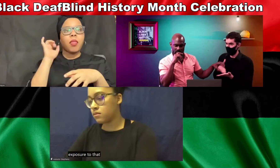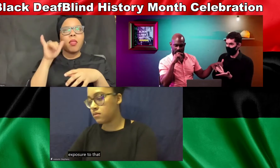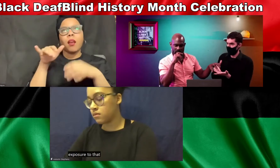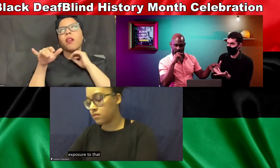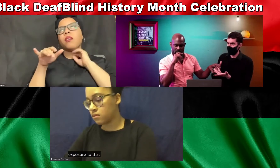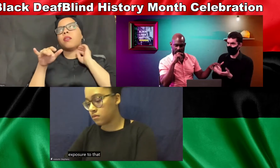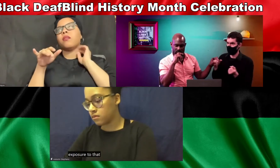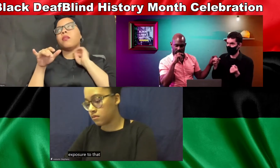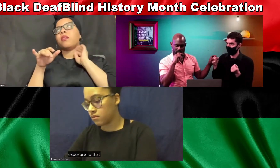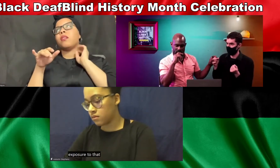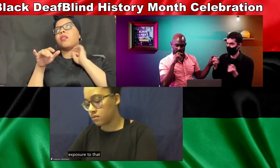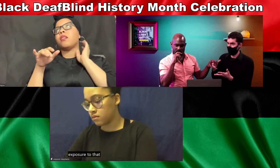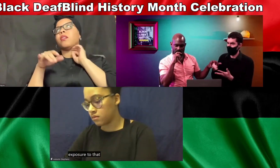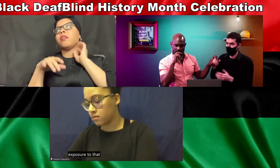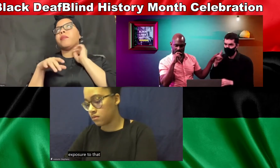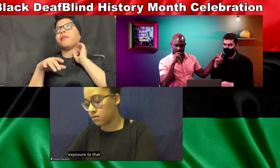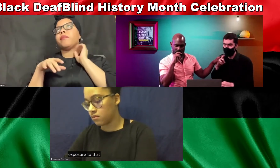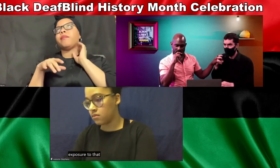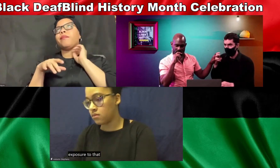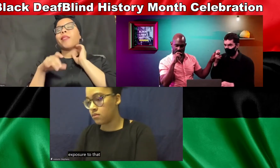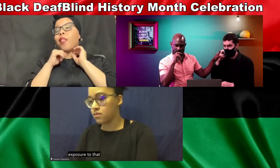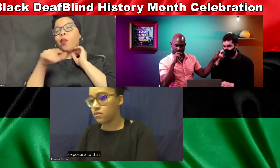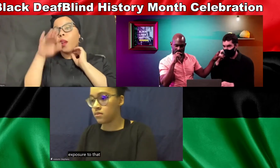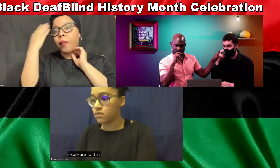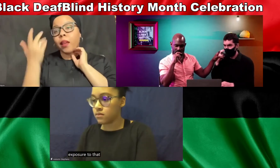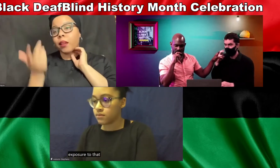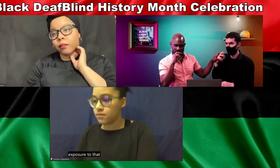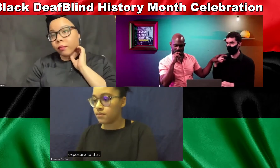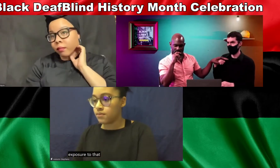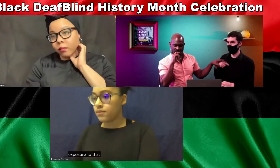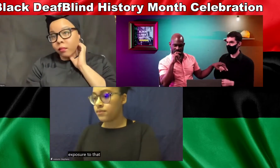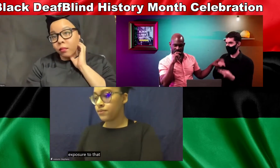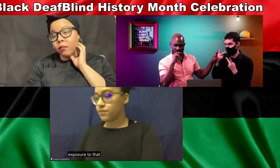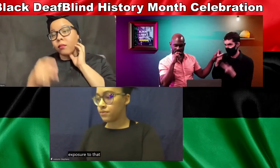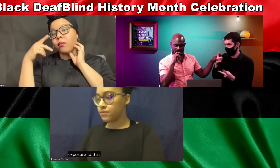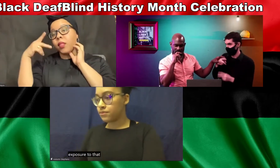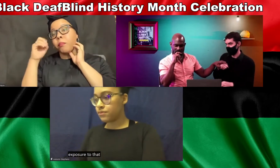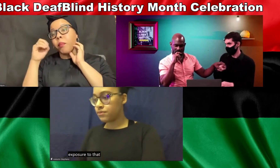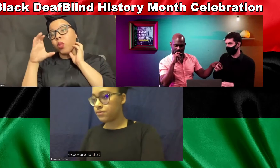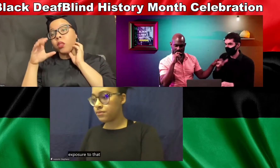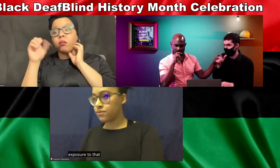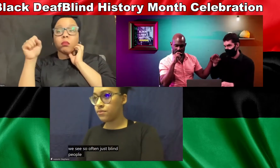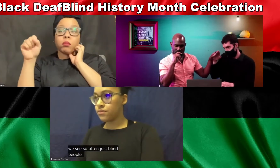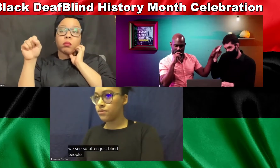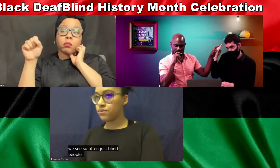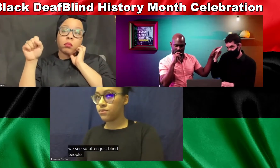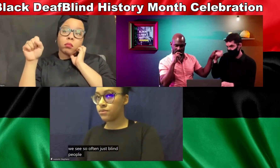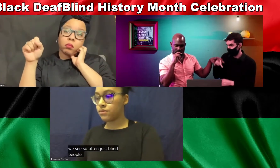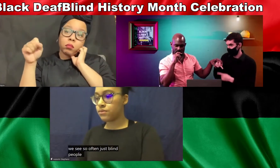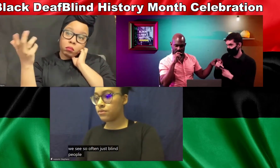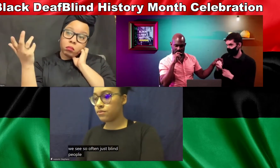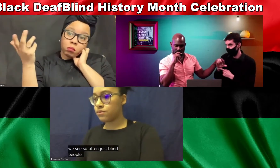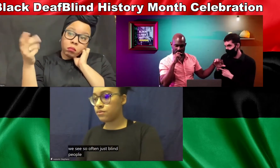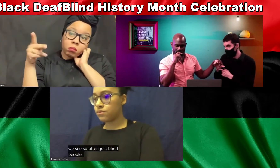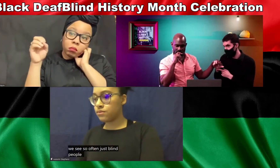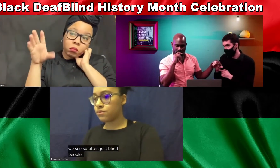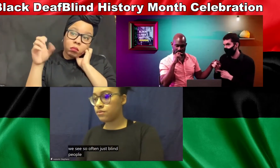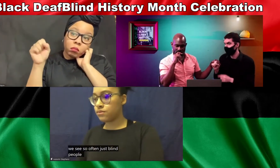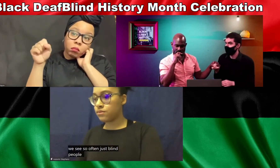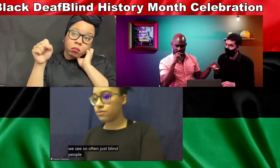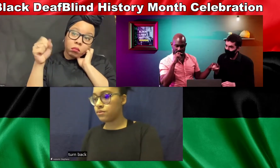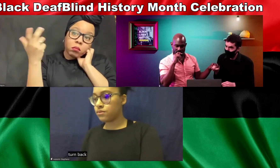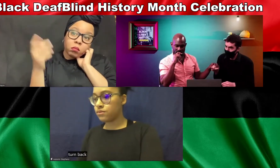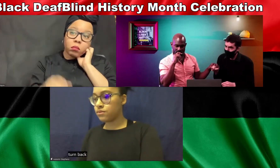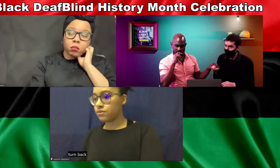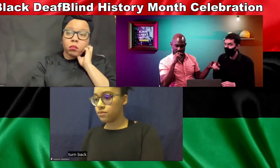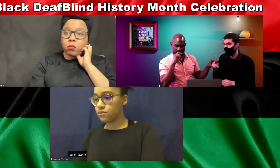We see so often deafblind people that aren't Black. Yeah, we see